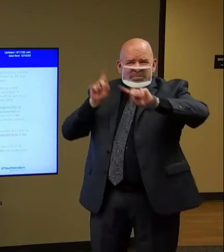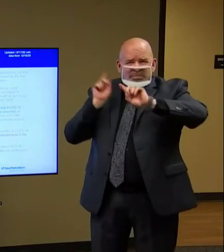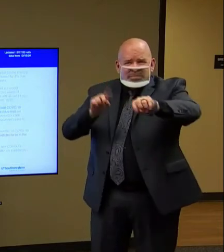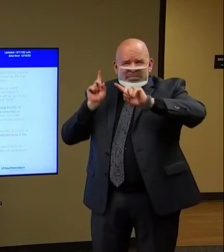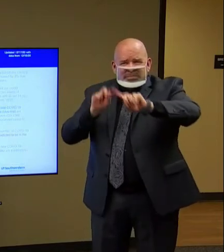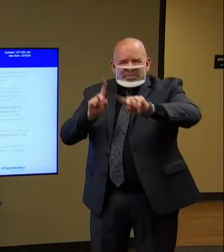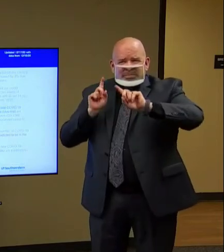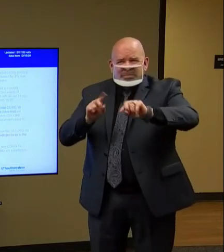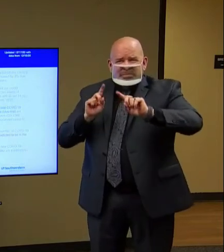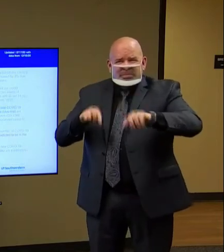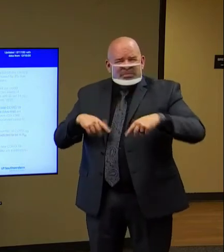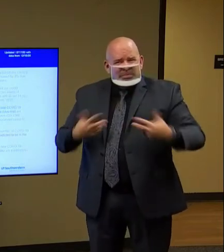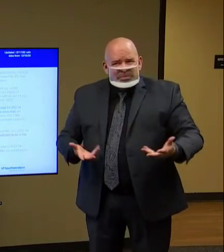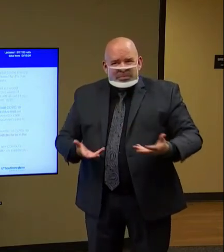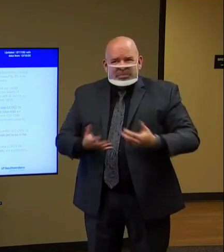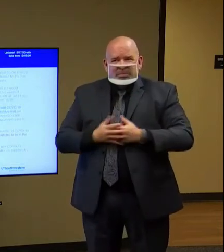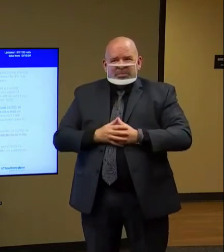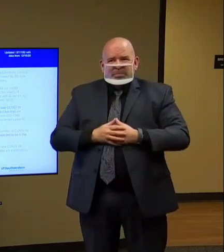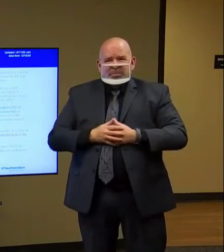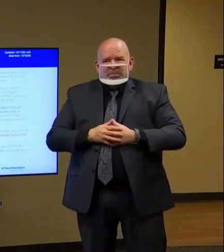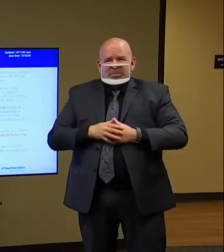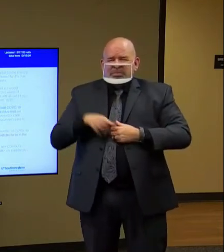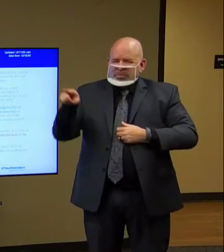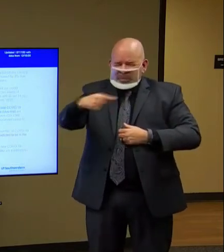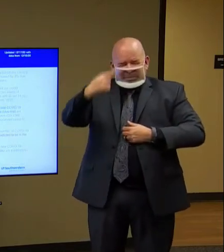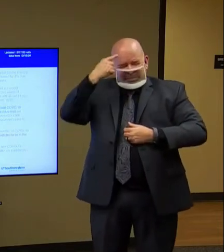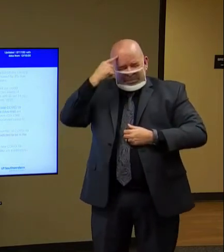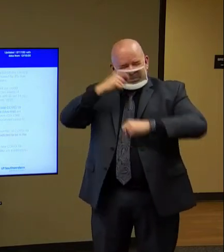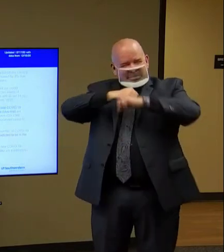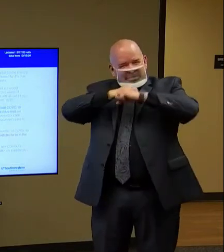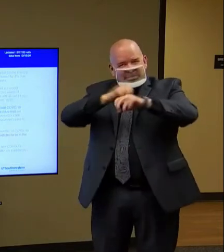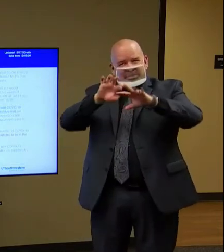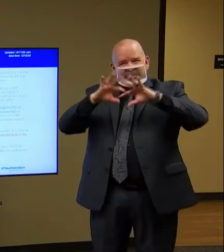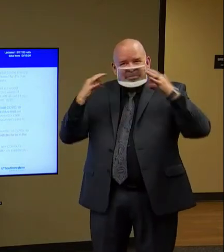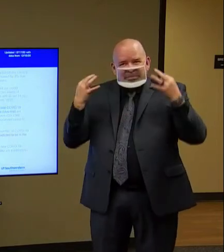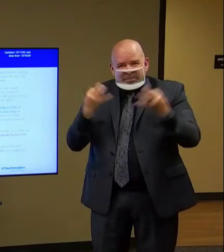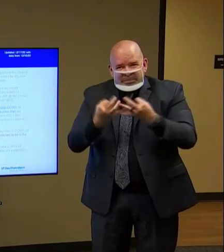and will keep you and your loved ones and ultimately our community and country a little safer.